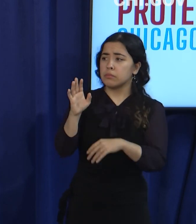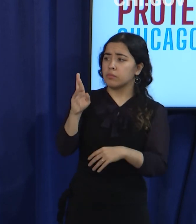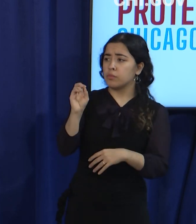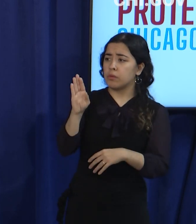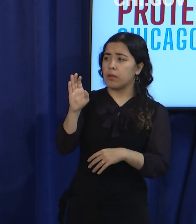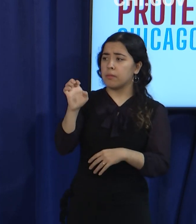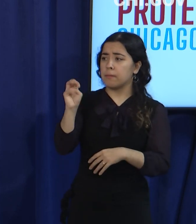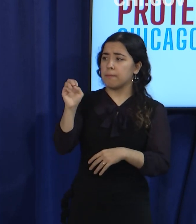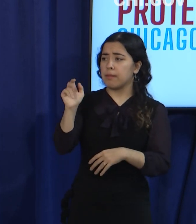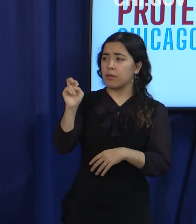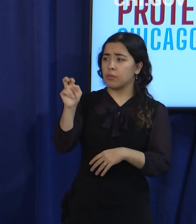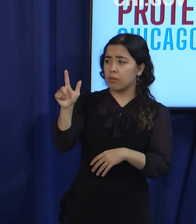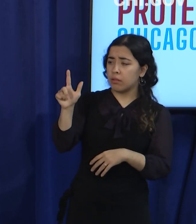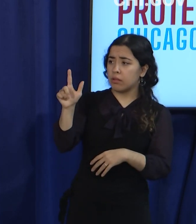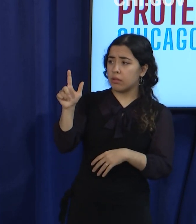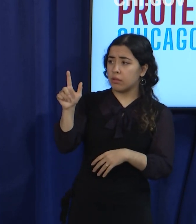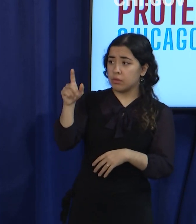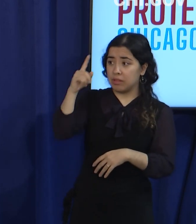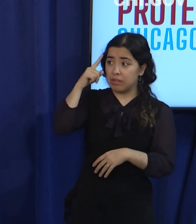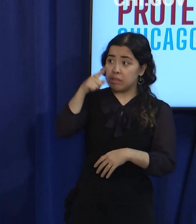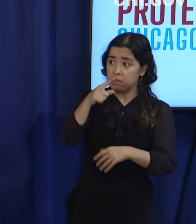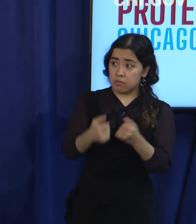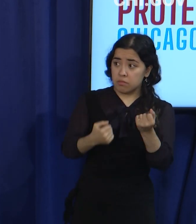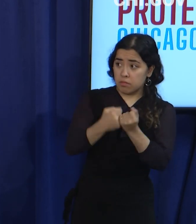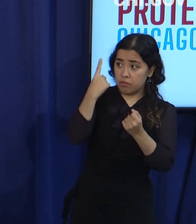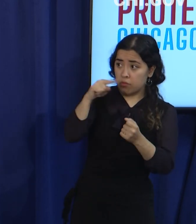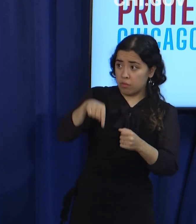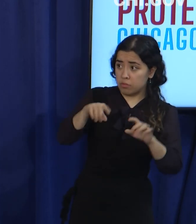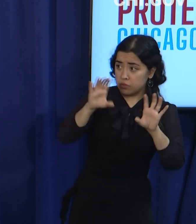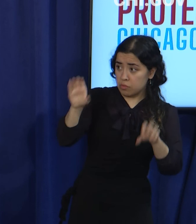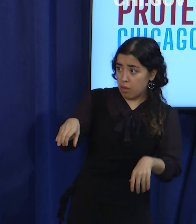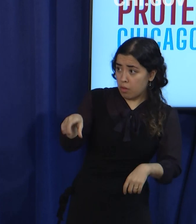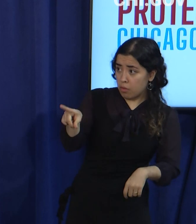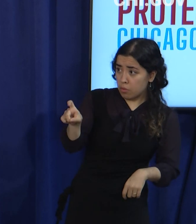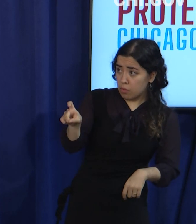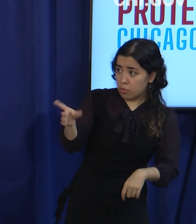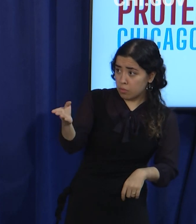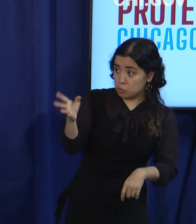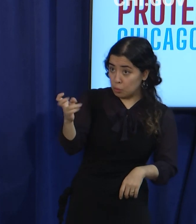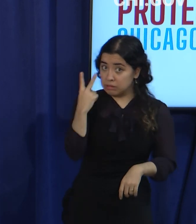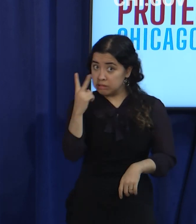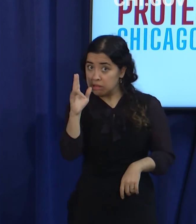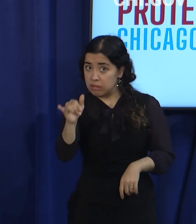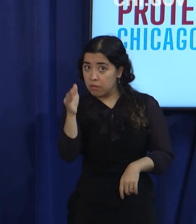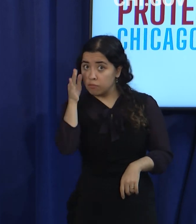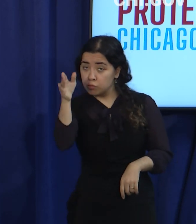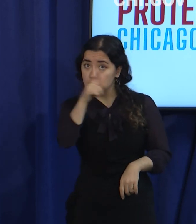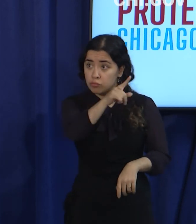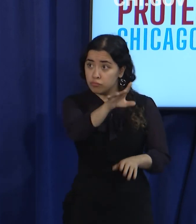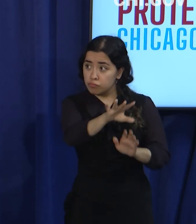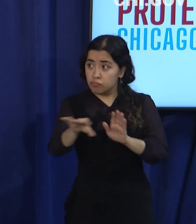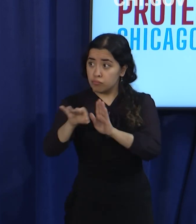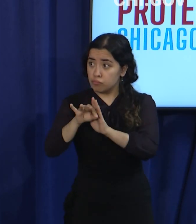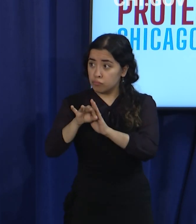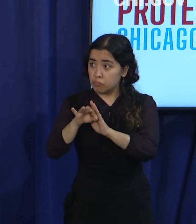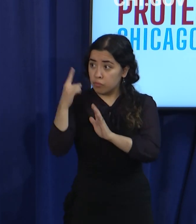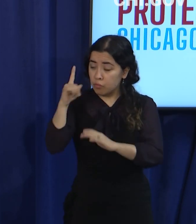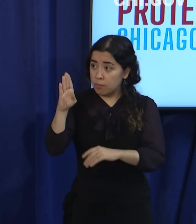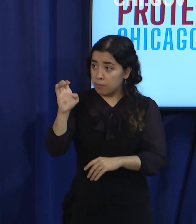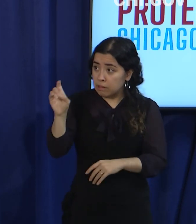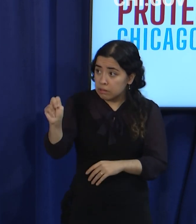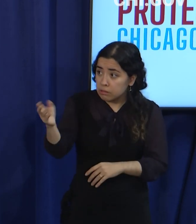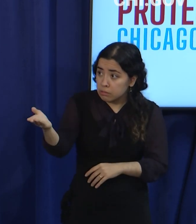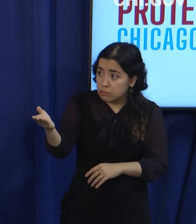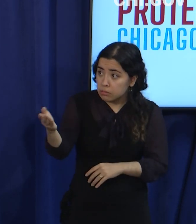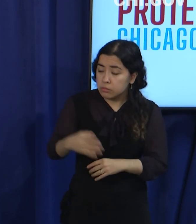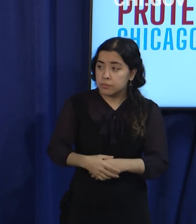as a potential advocate for Chicago? I don't really have an opinion about that one way or the other. What I'd like to see is